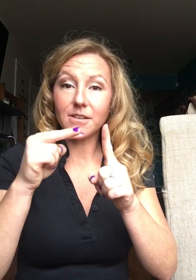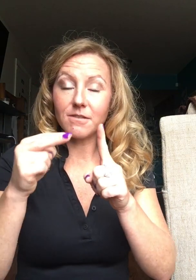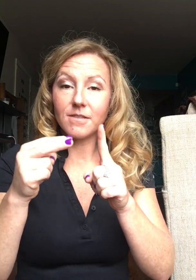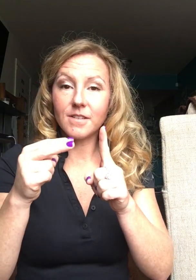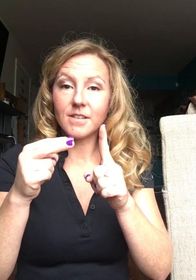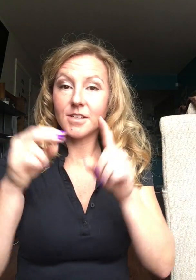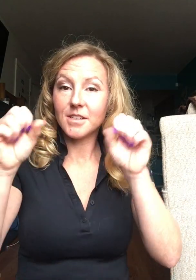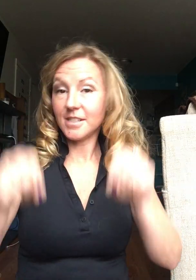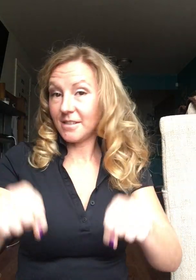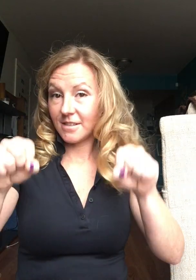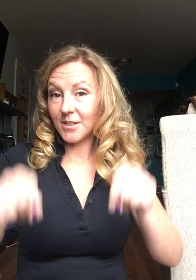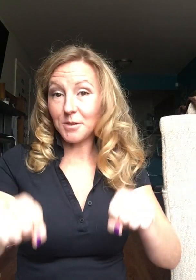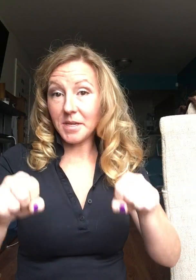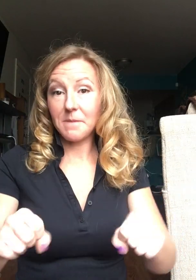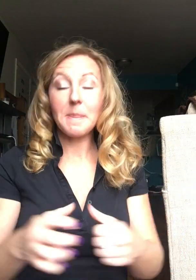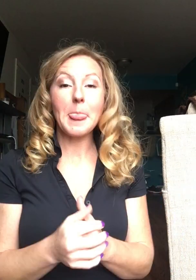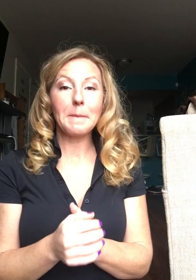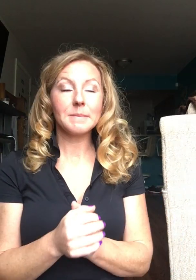perspective could be.